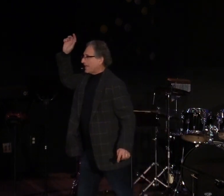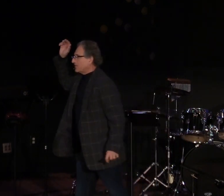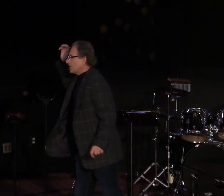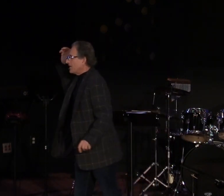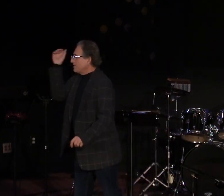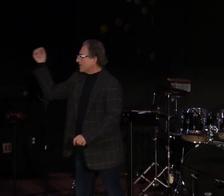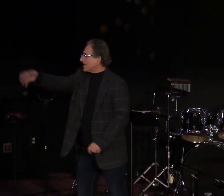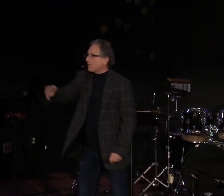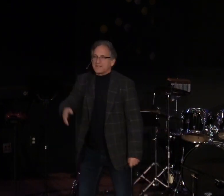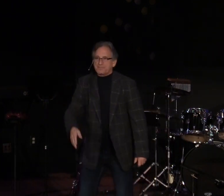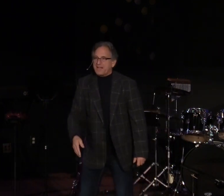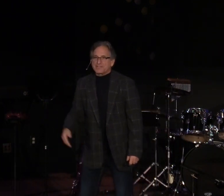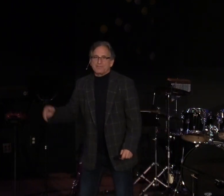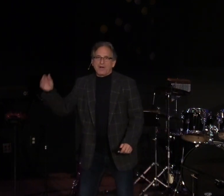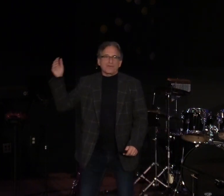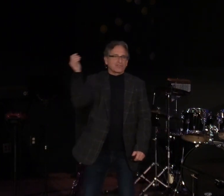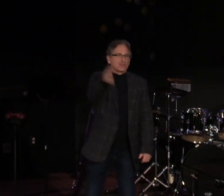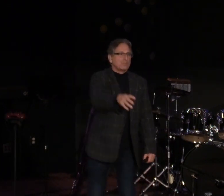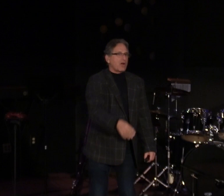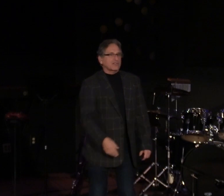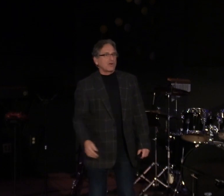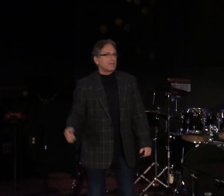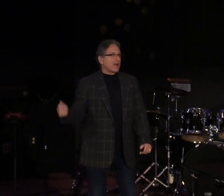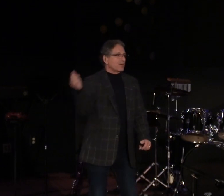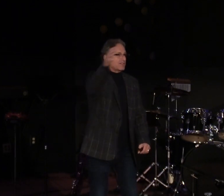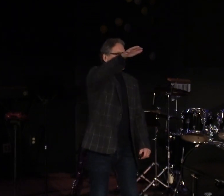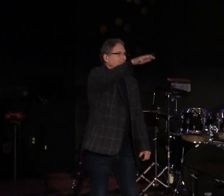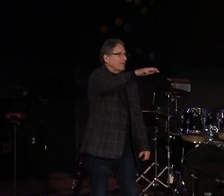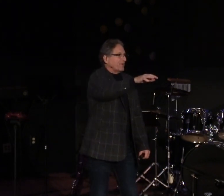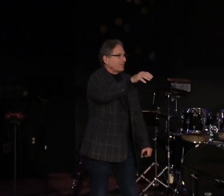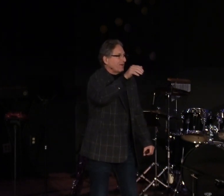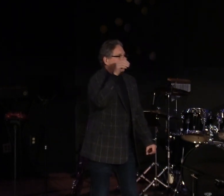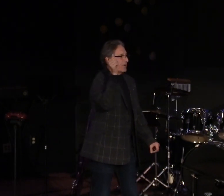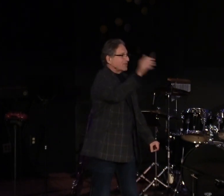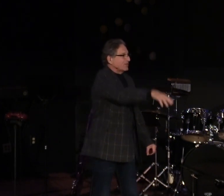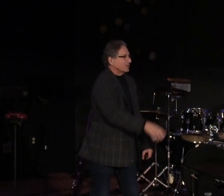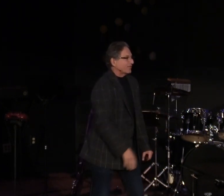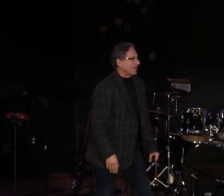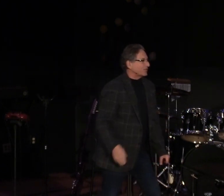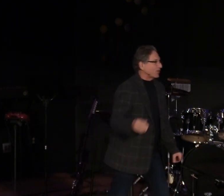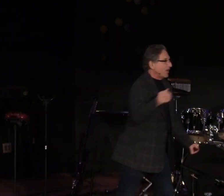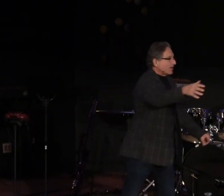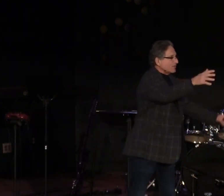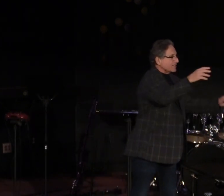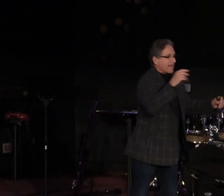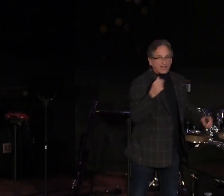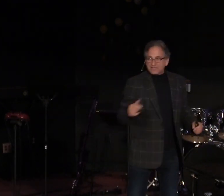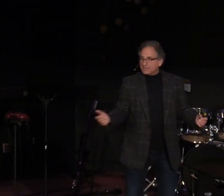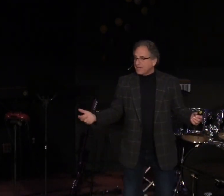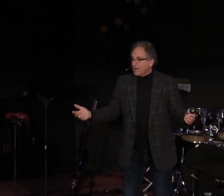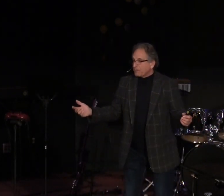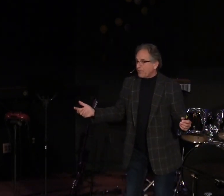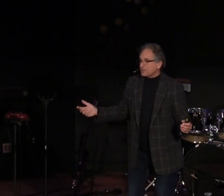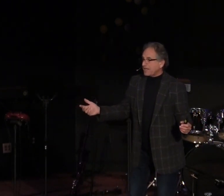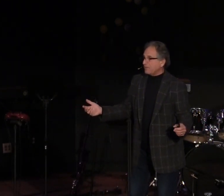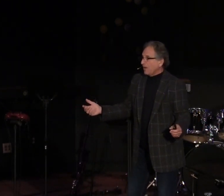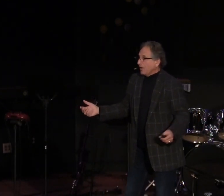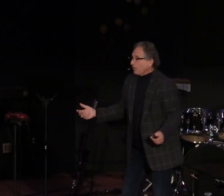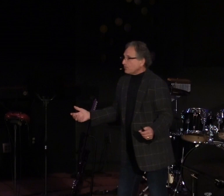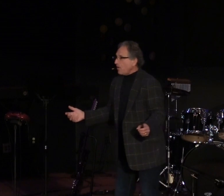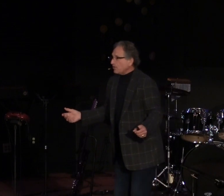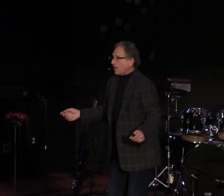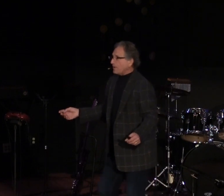Tommy jumps out of the chair. He runs out, runs past his mom, runs 2 blocks home, runs, jumps up on the front porch, goes through the front door, goes in the house, and his brother's